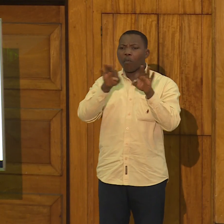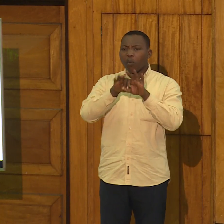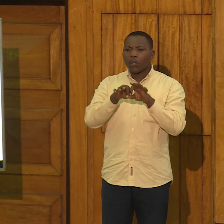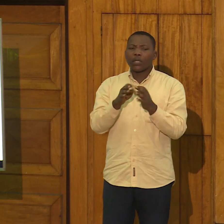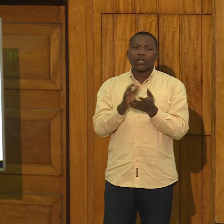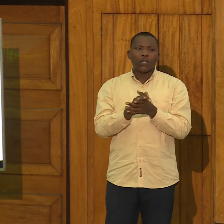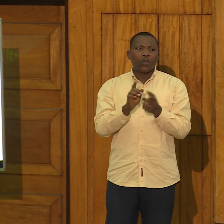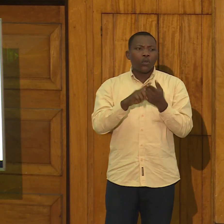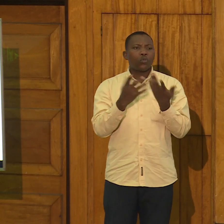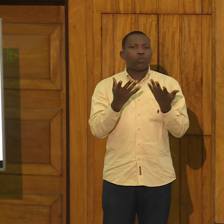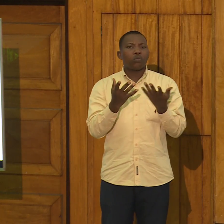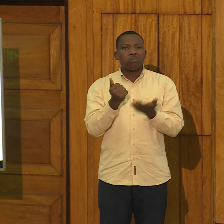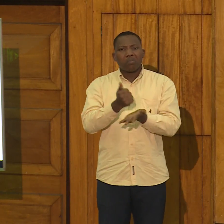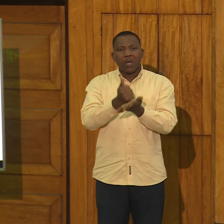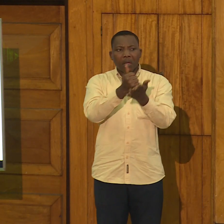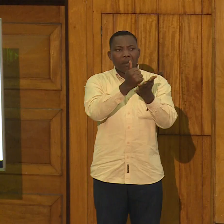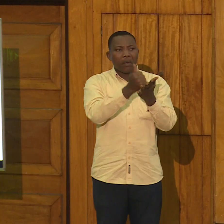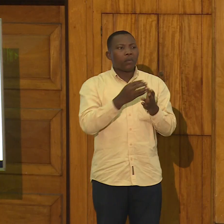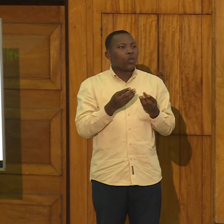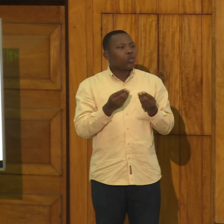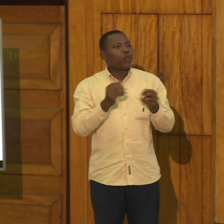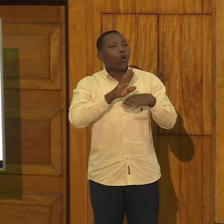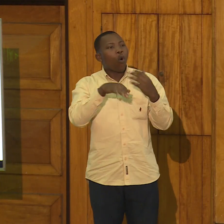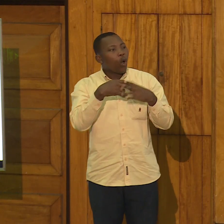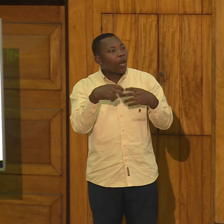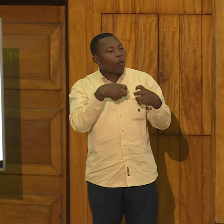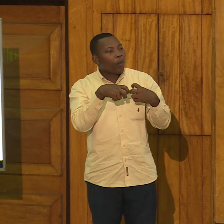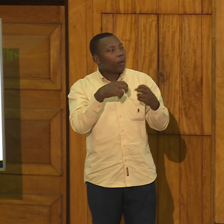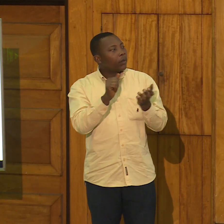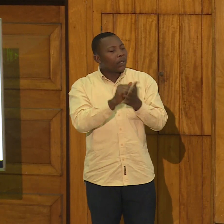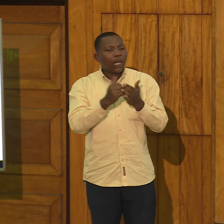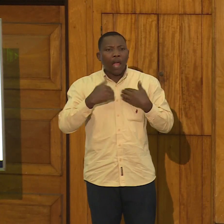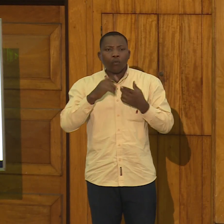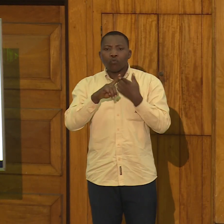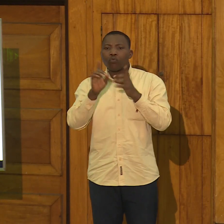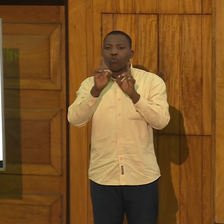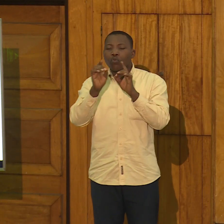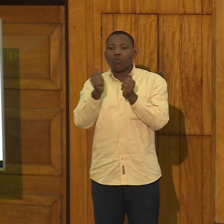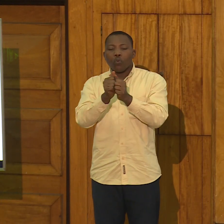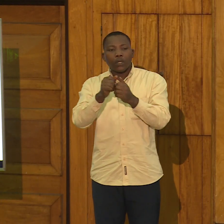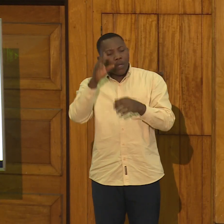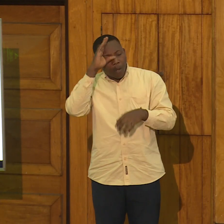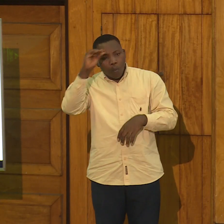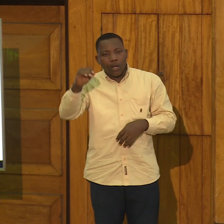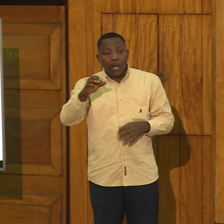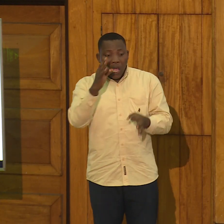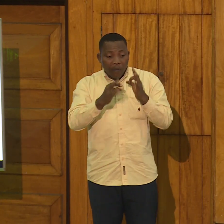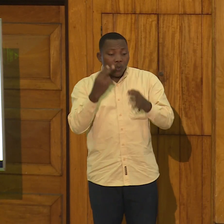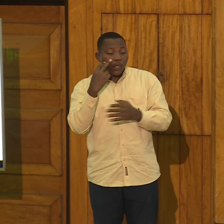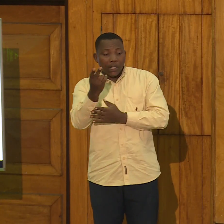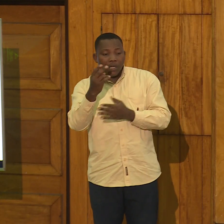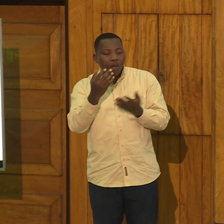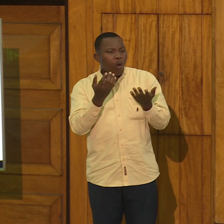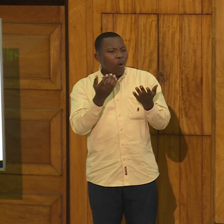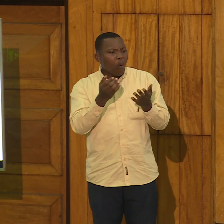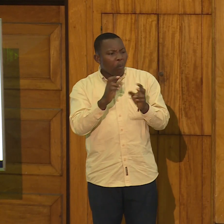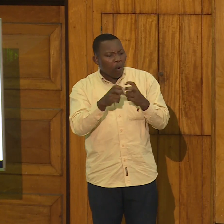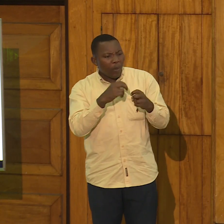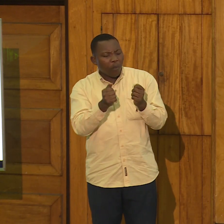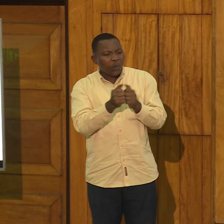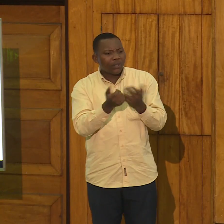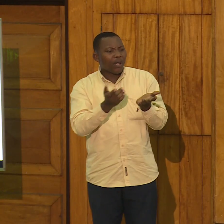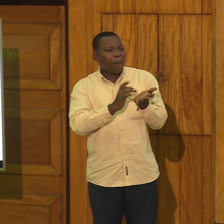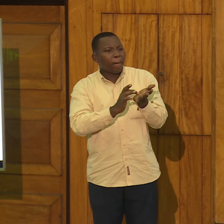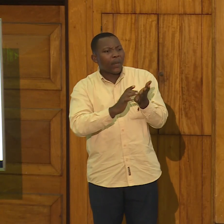then address the issues that have to do with boys. If you look at the issues of drug and substance use currently in our country,